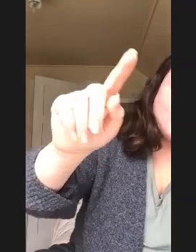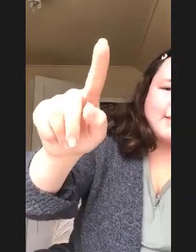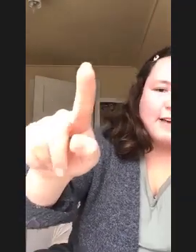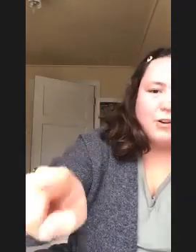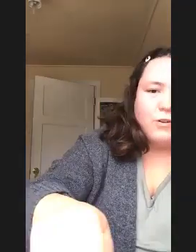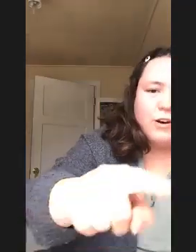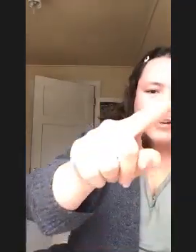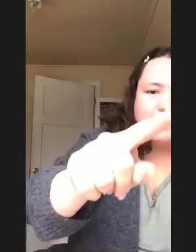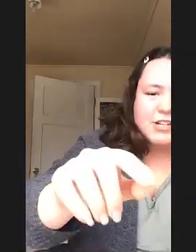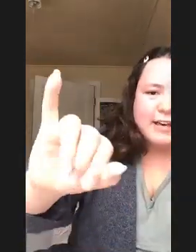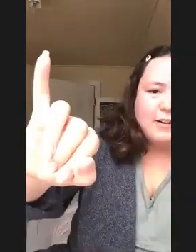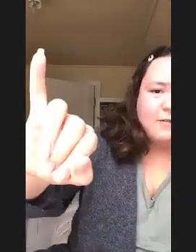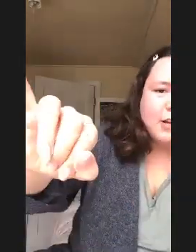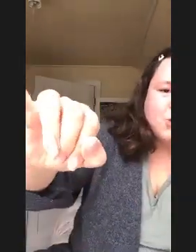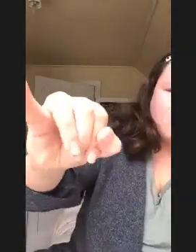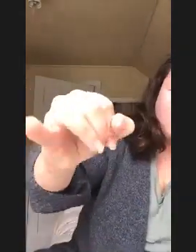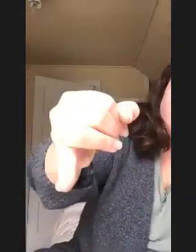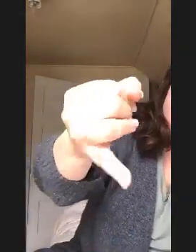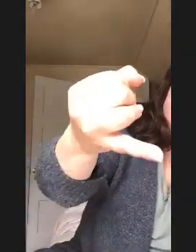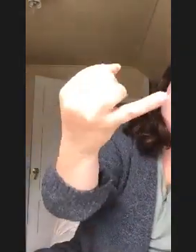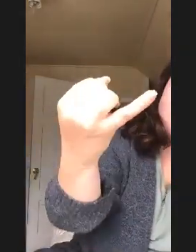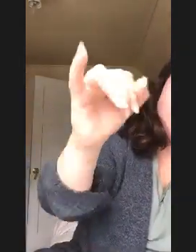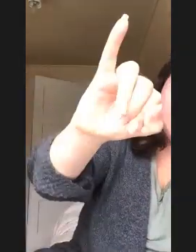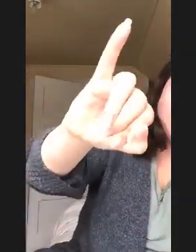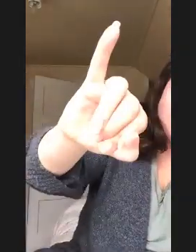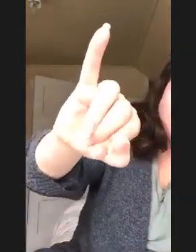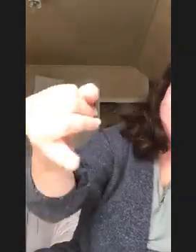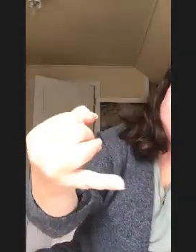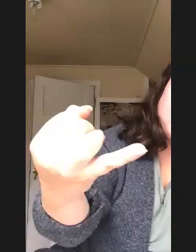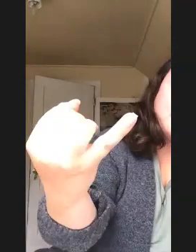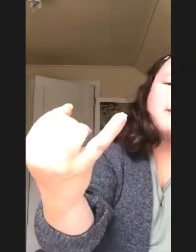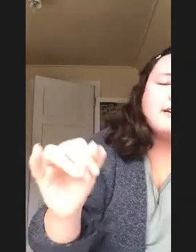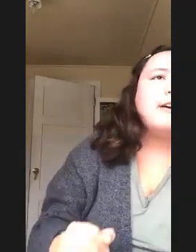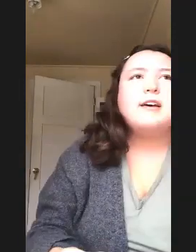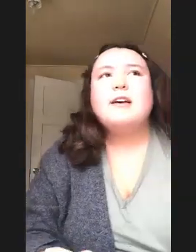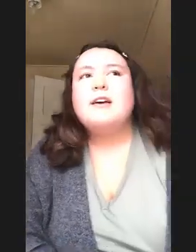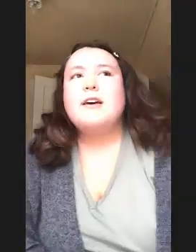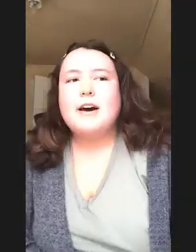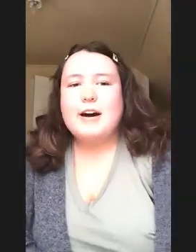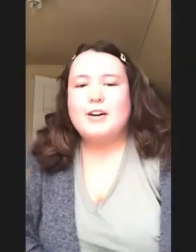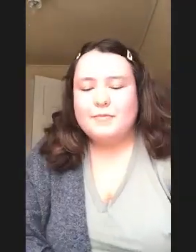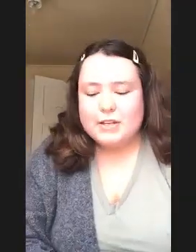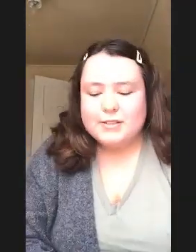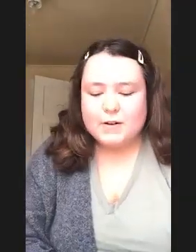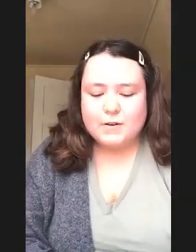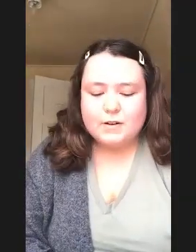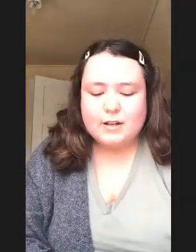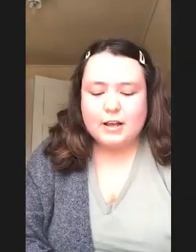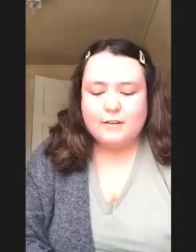like that little hook of J where you draw it with your pinky. And so I find